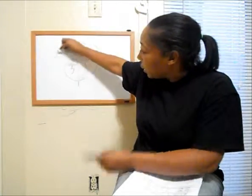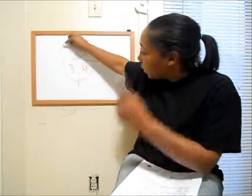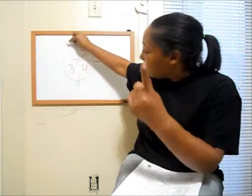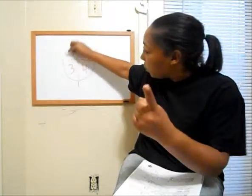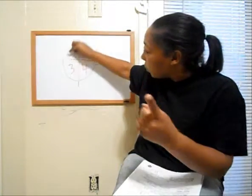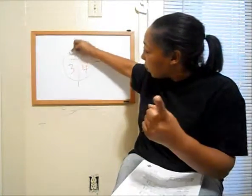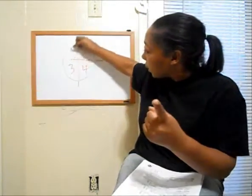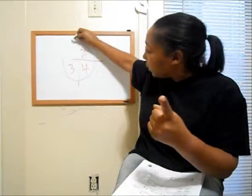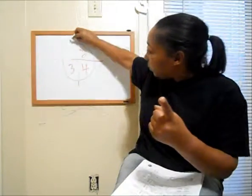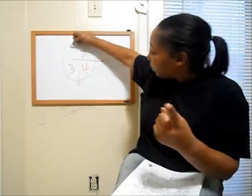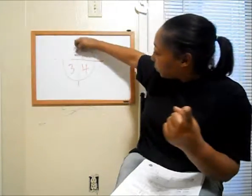One,